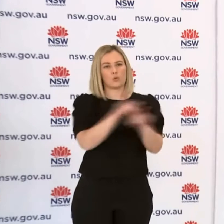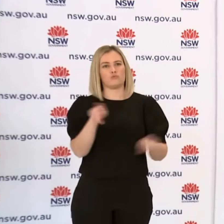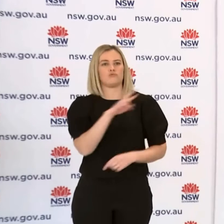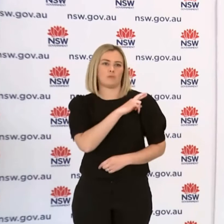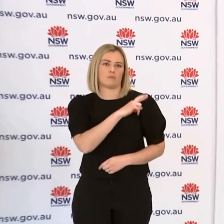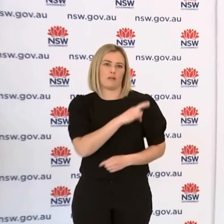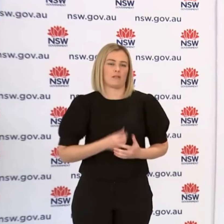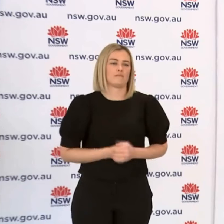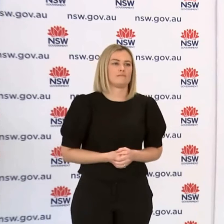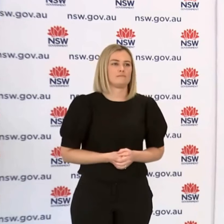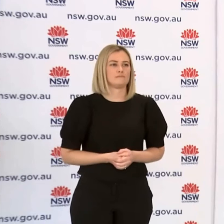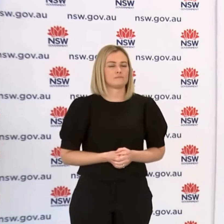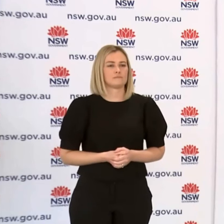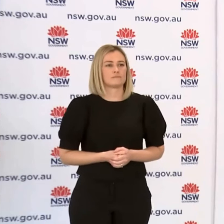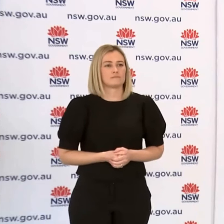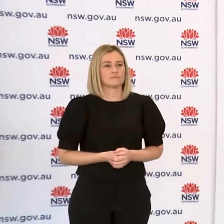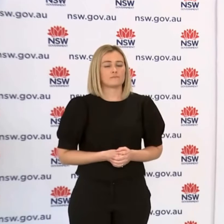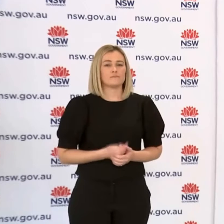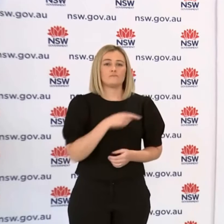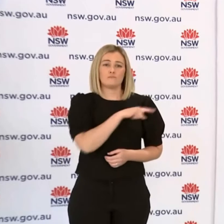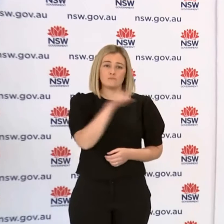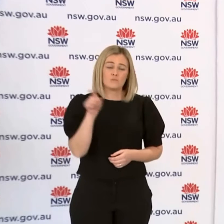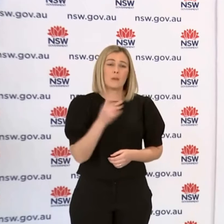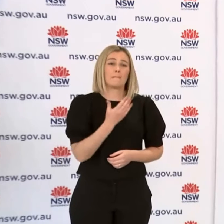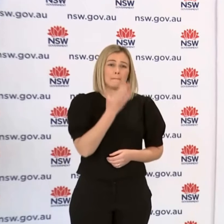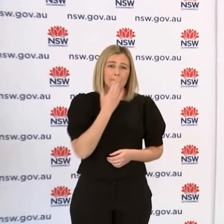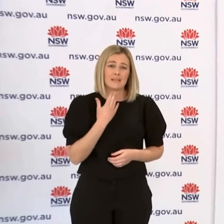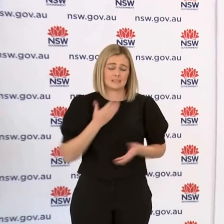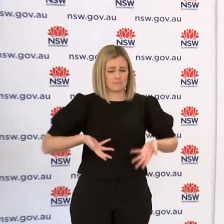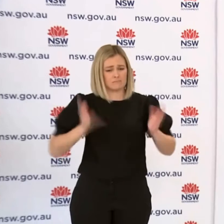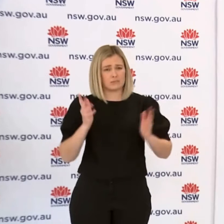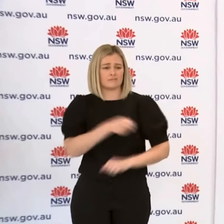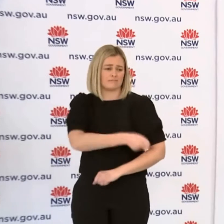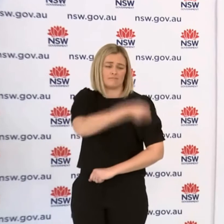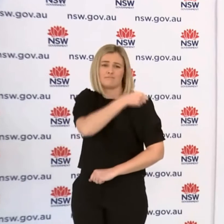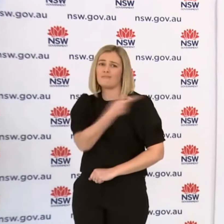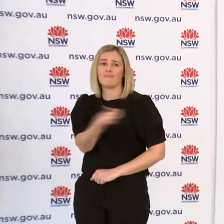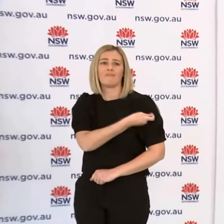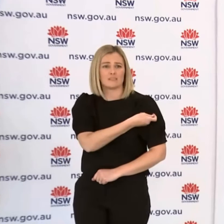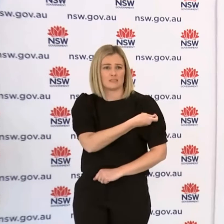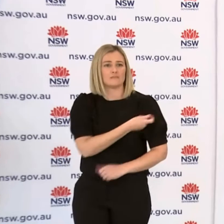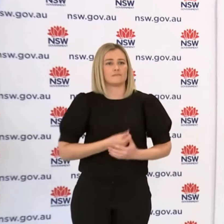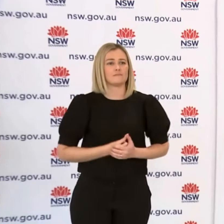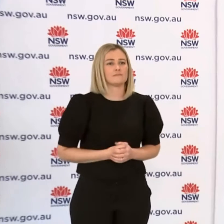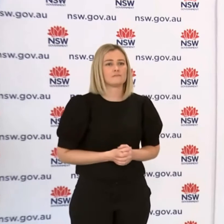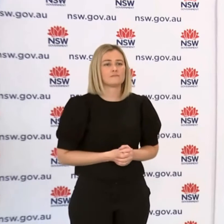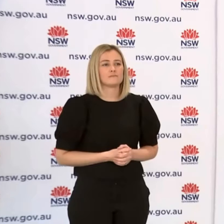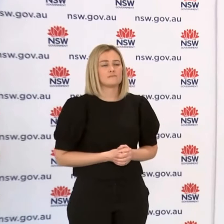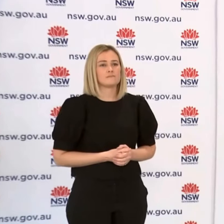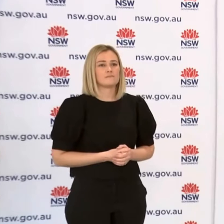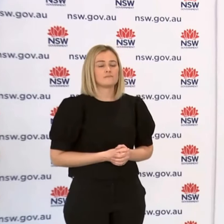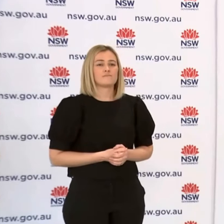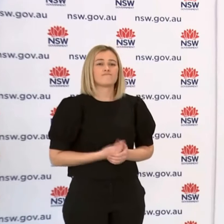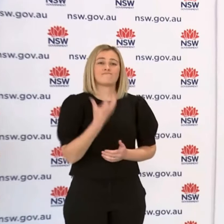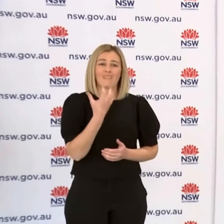do need to get on the journey in terms of the vaccinations, but also to recognise that there are some sites that we